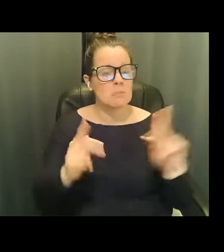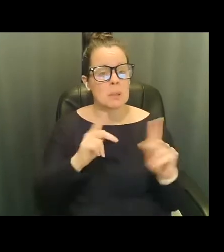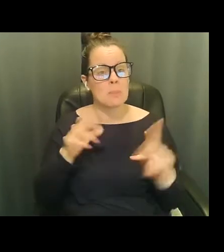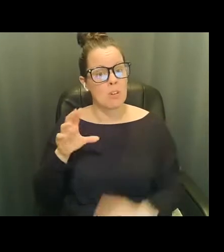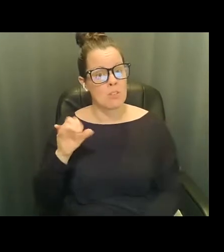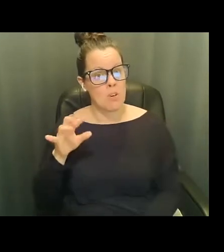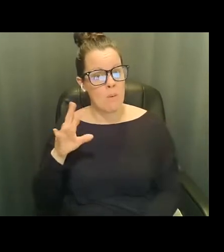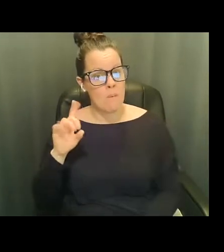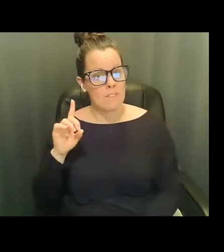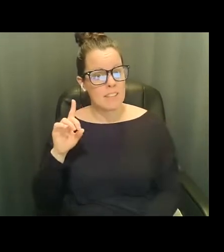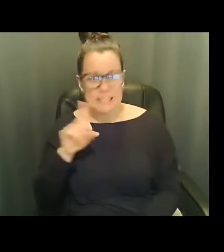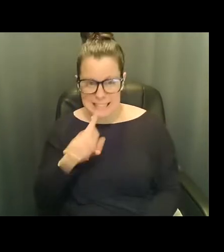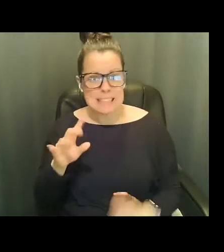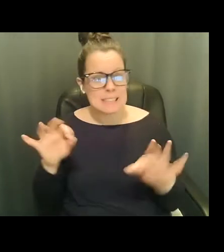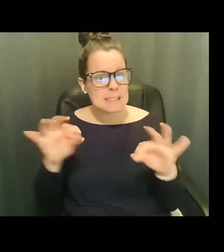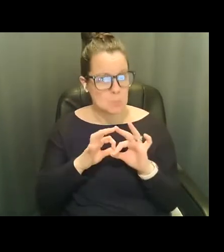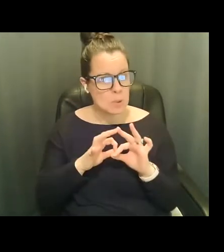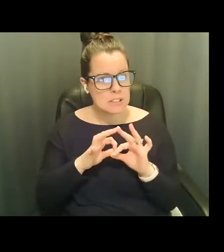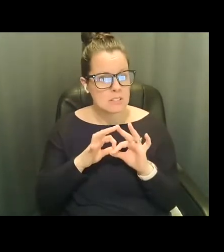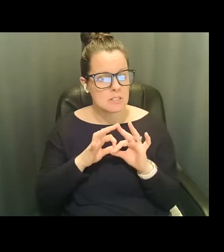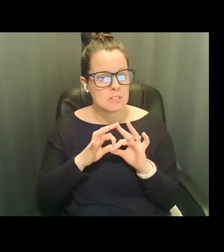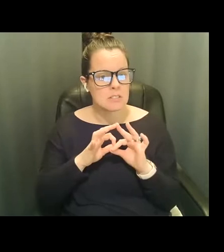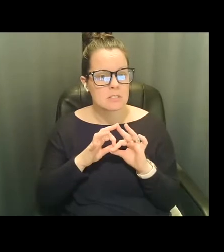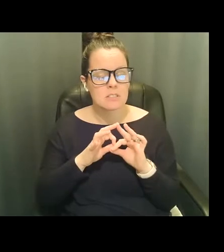important, and it's to